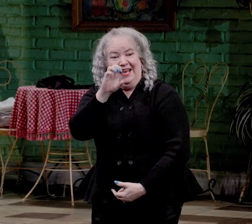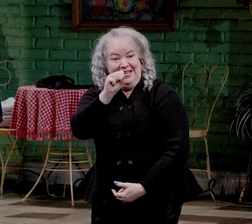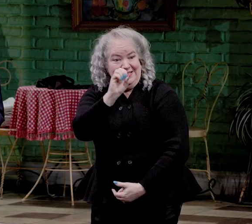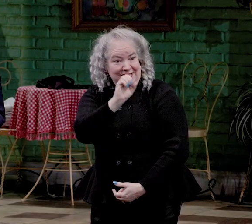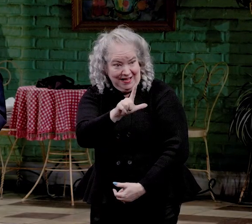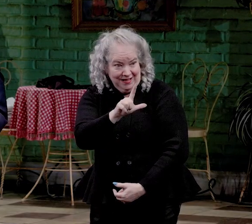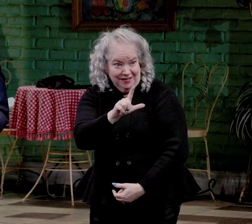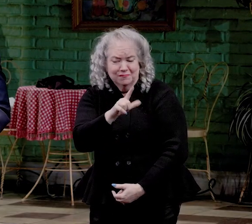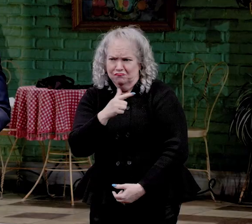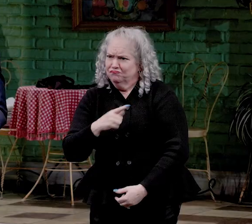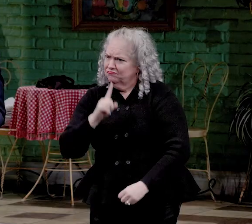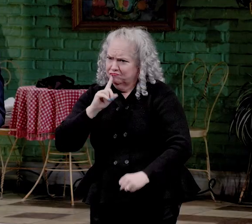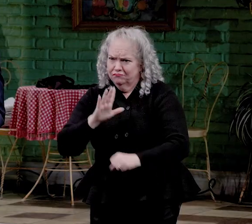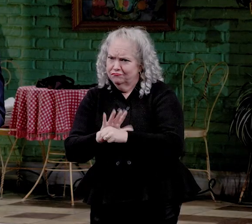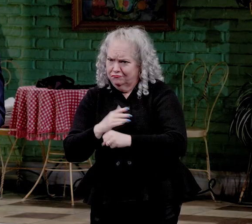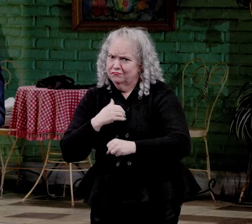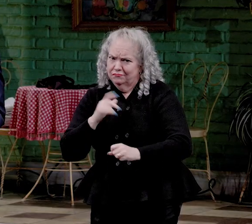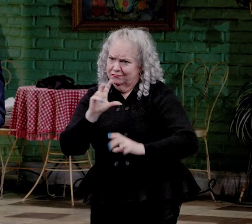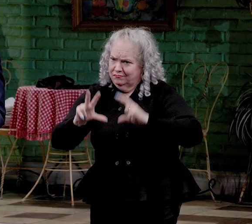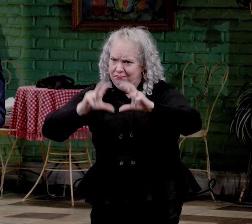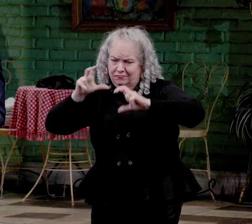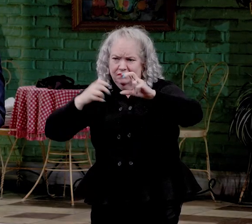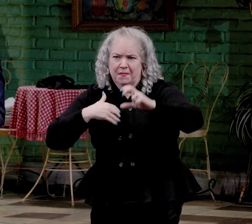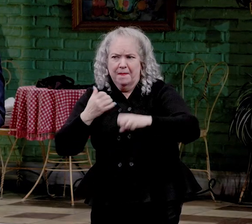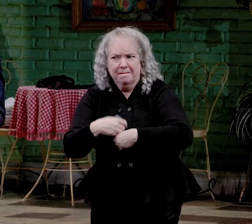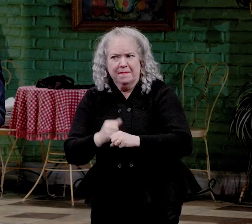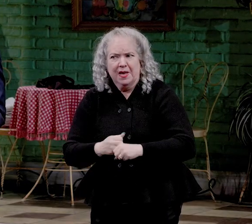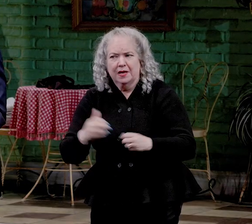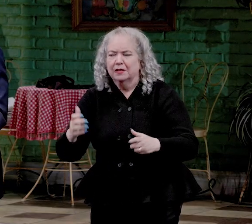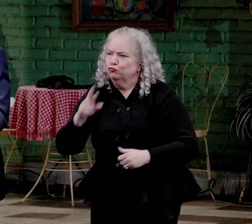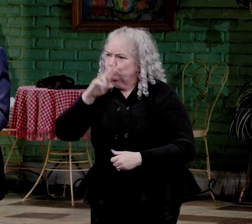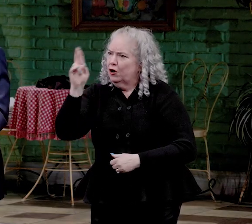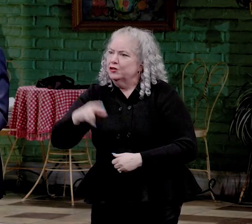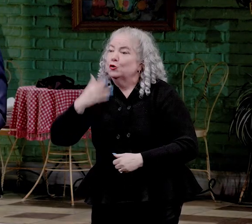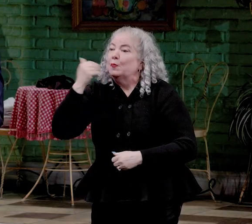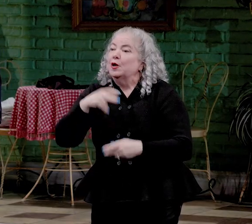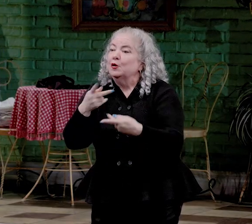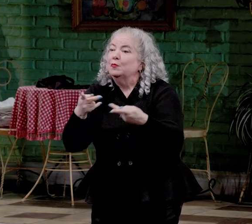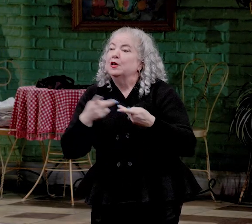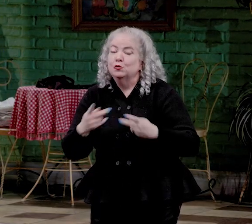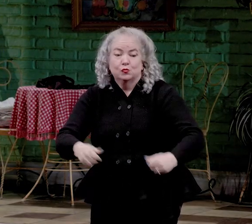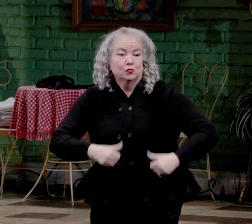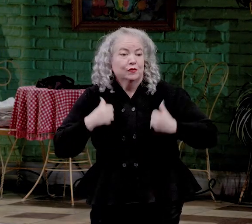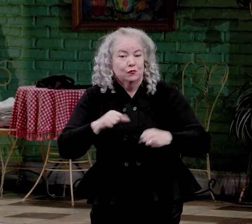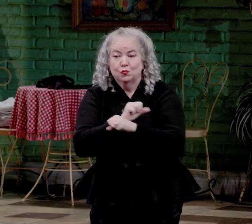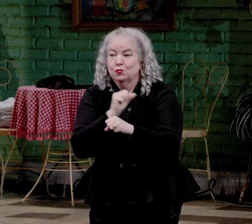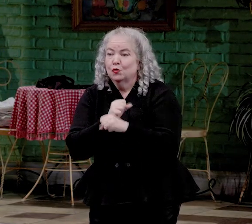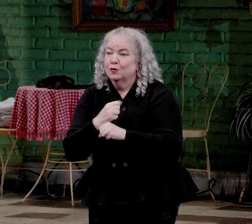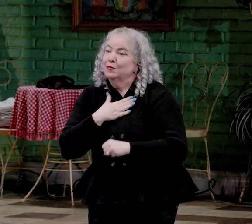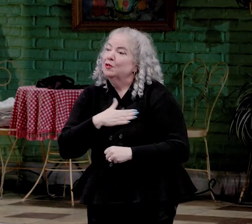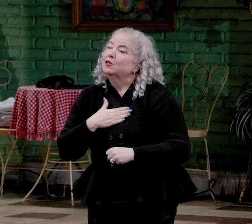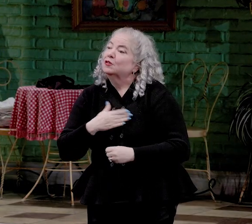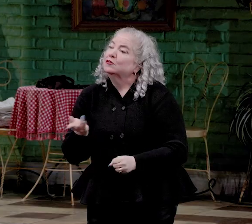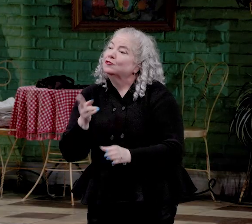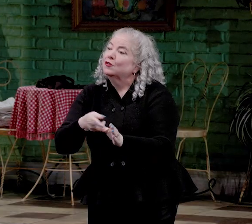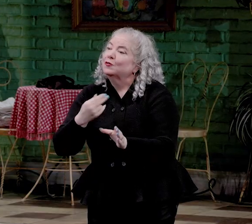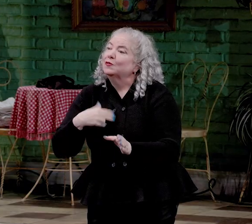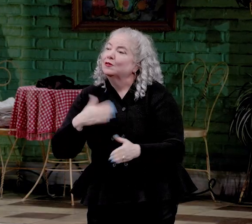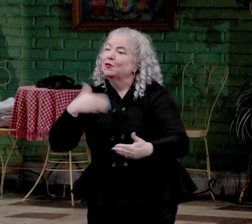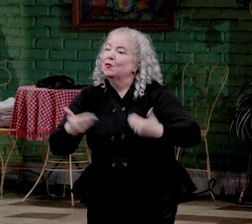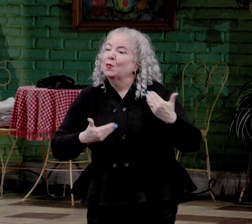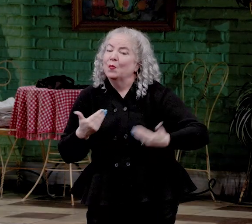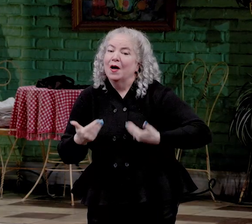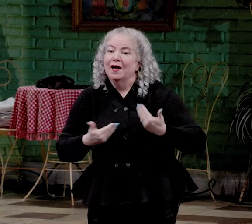ASL is committed to investing into making Greater Rochester an even better place to live and work. Please join me in welcoming ESL